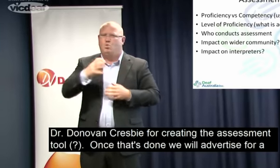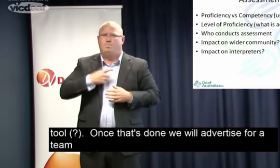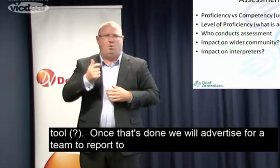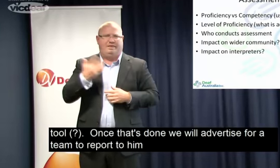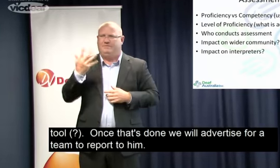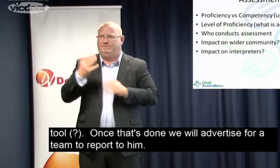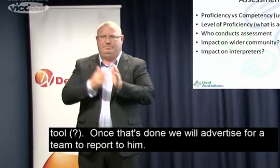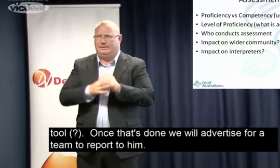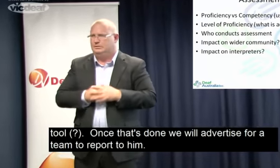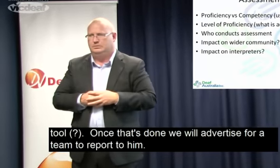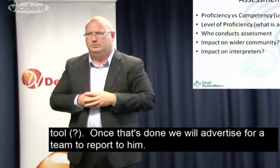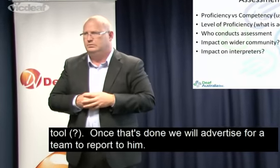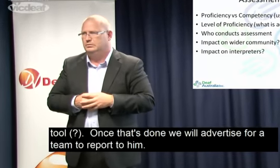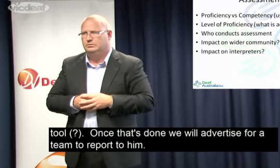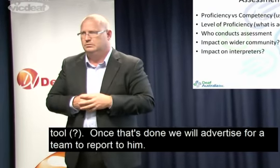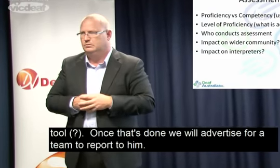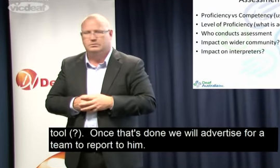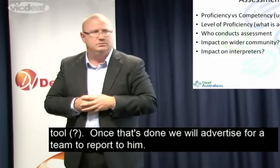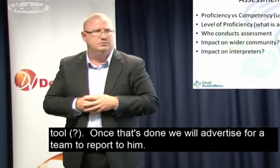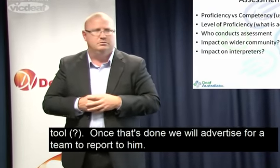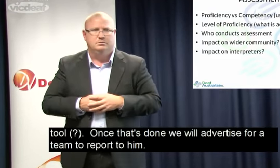looking for. And the assessment would be no longer than 15 minutes.